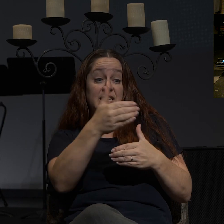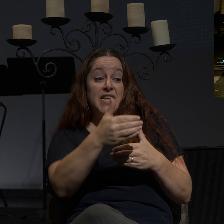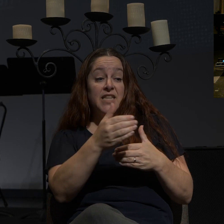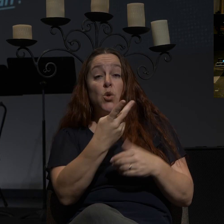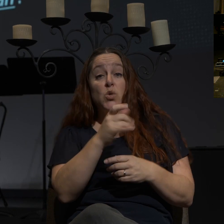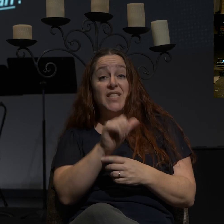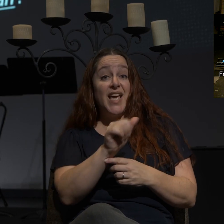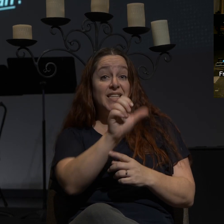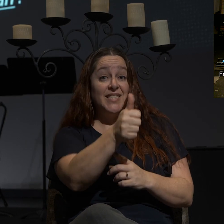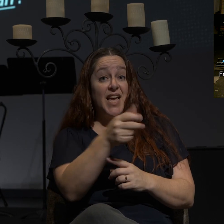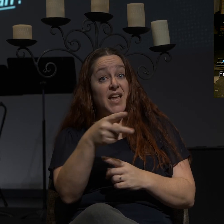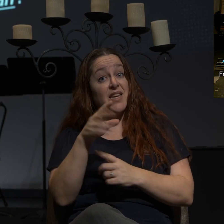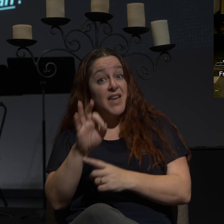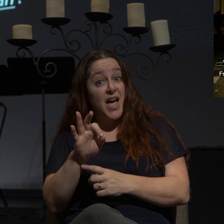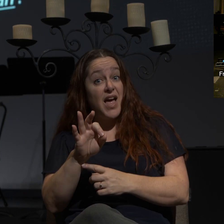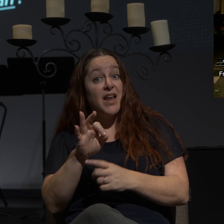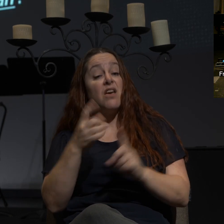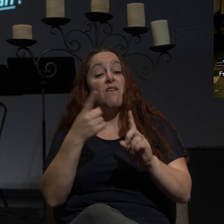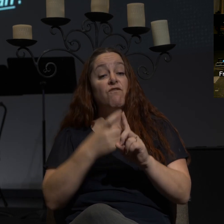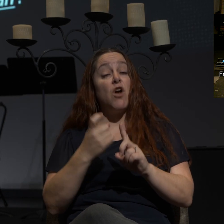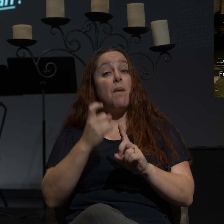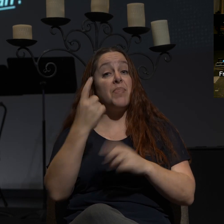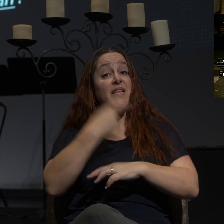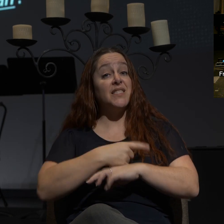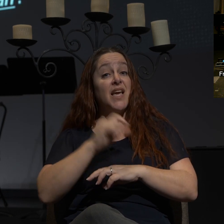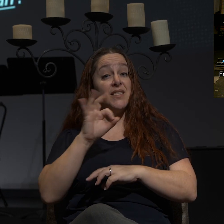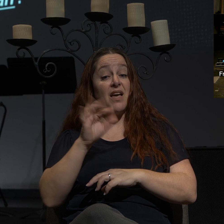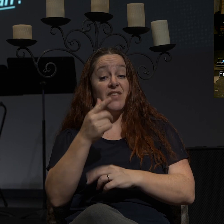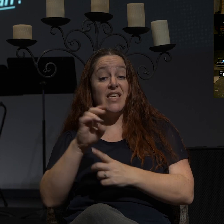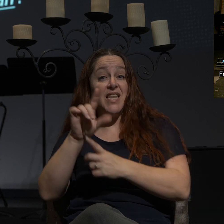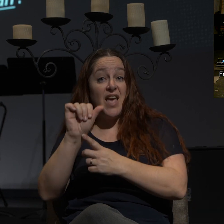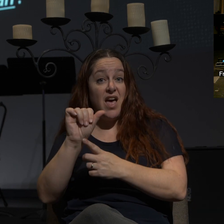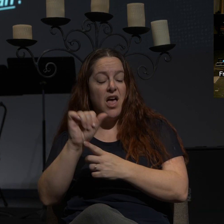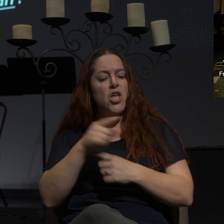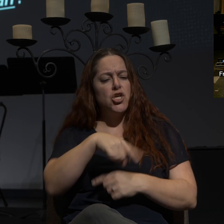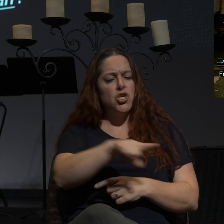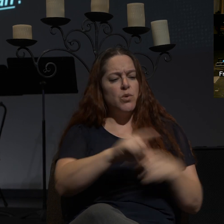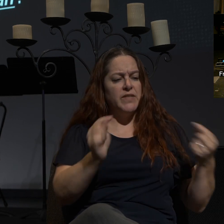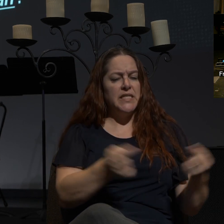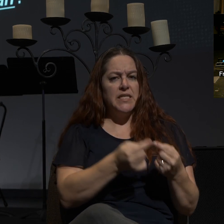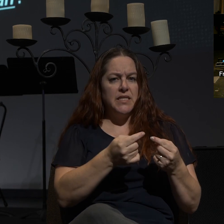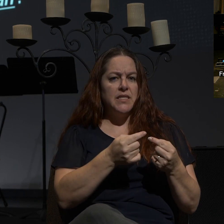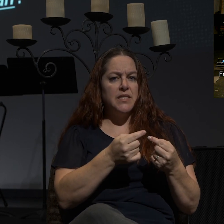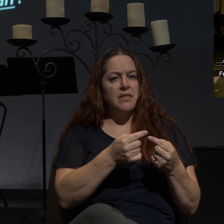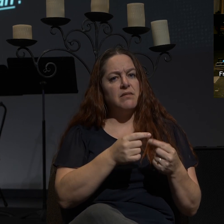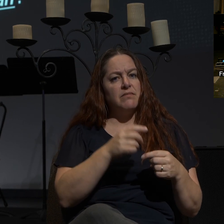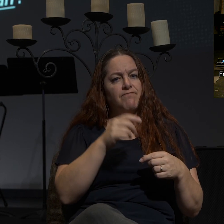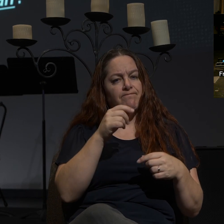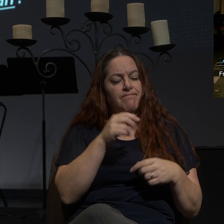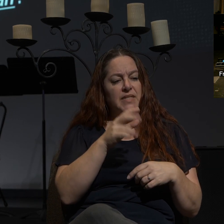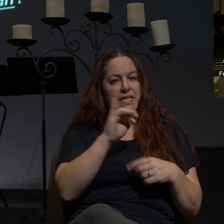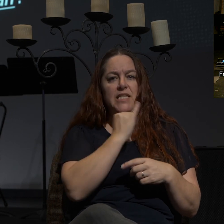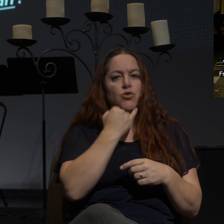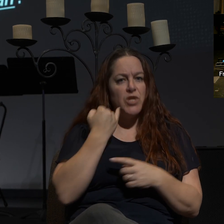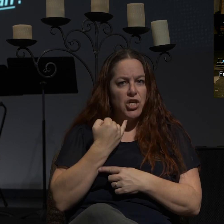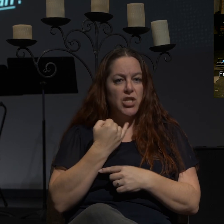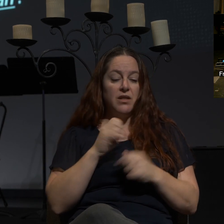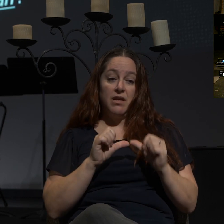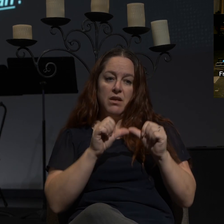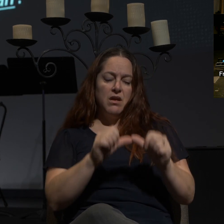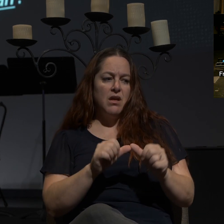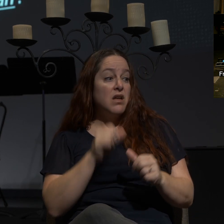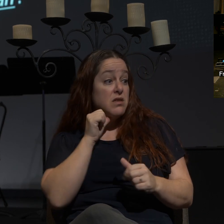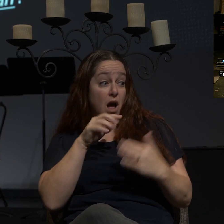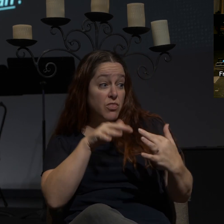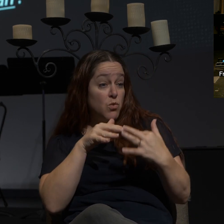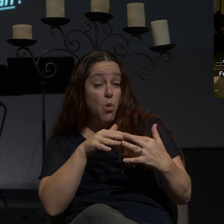10:9, same statement. From the days of Gibeah, you have sinned, O Israel. There they have continued. Shall not the war